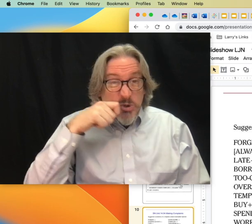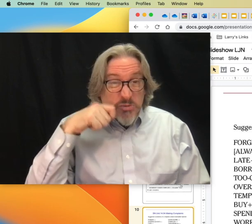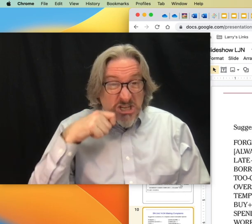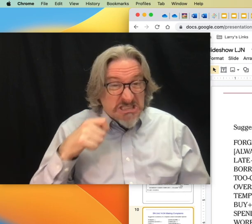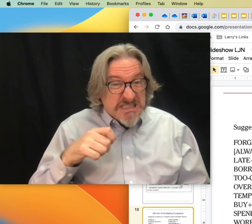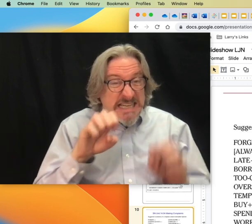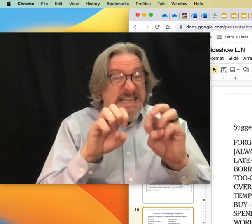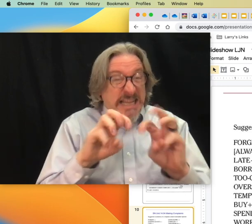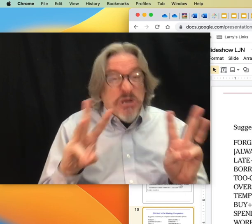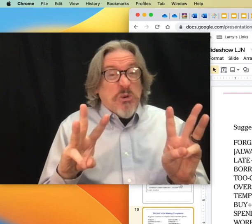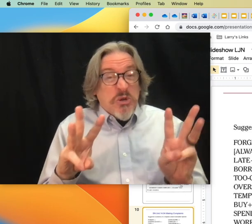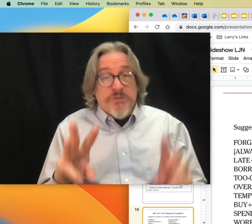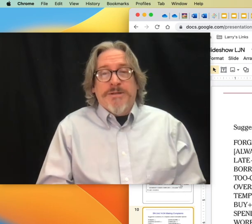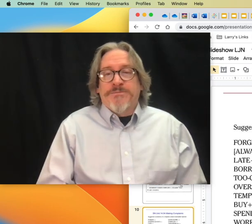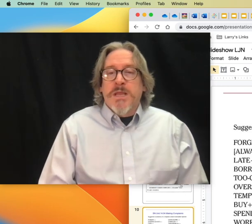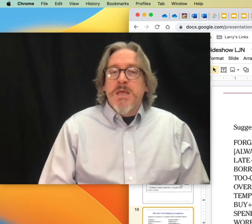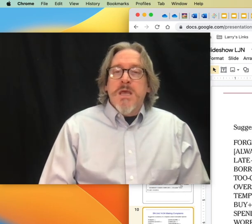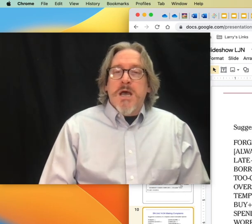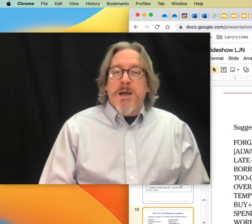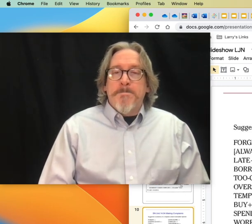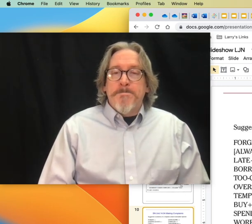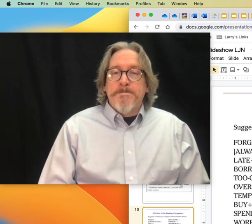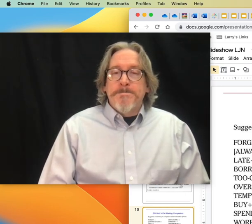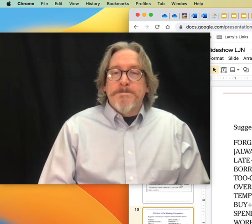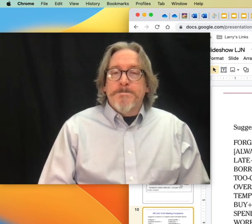my toothbrush. Ew.